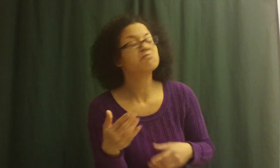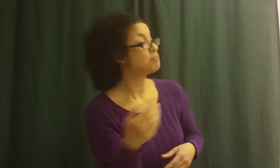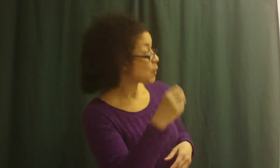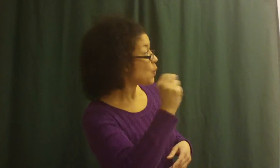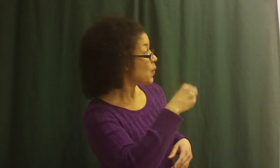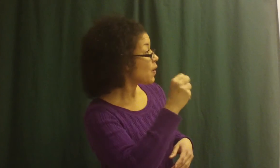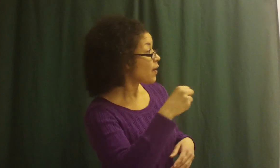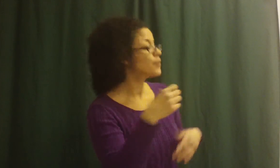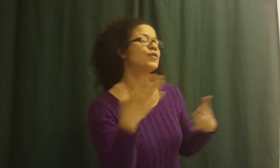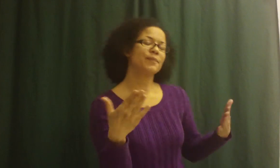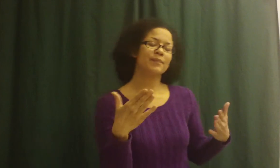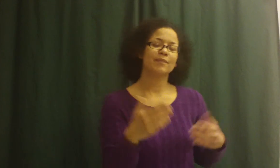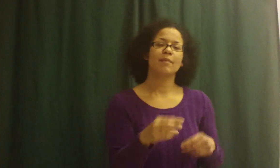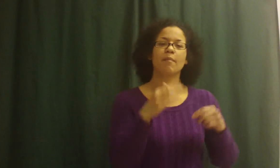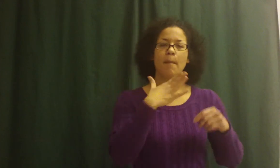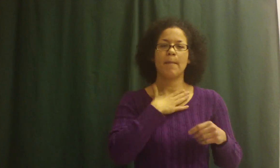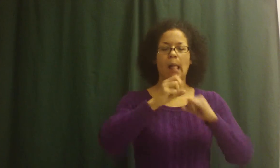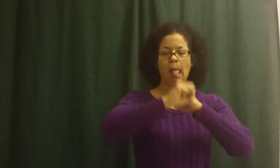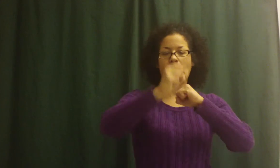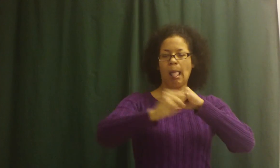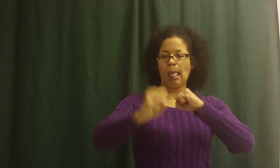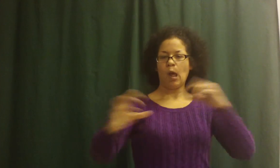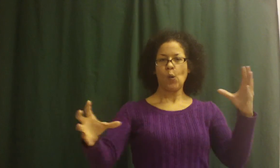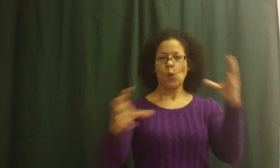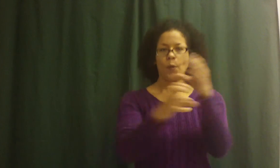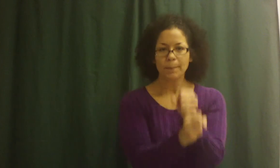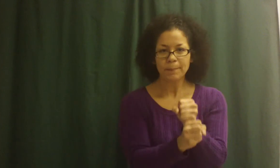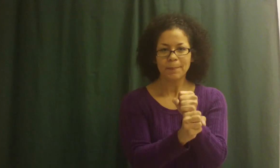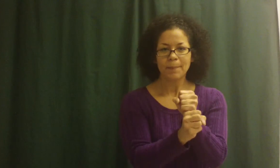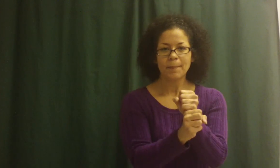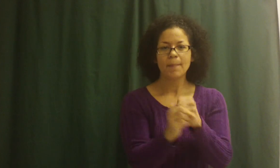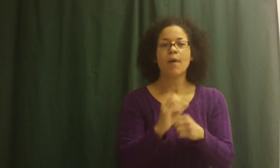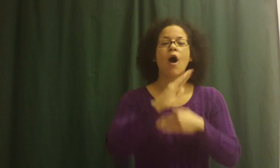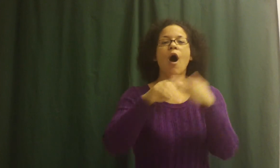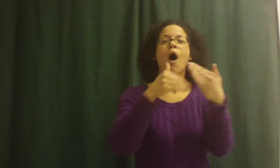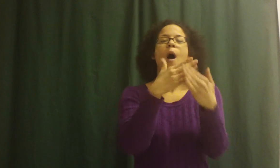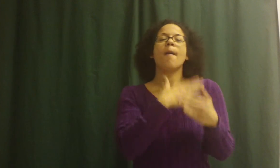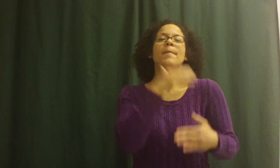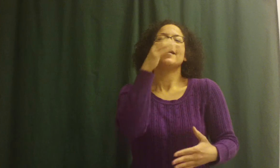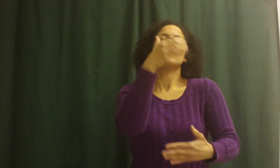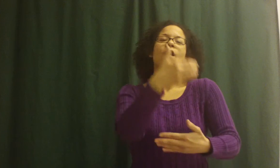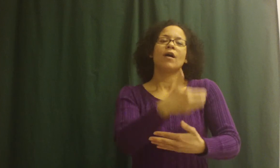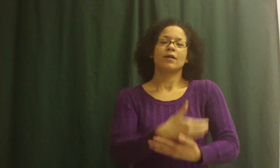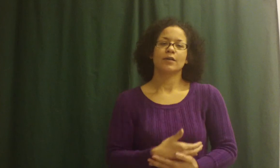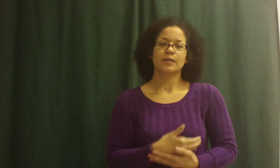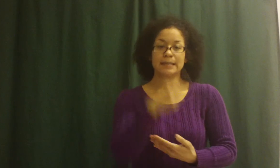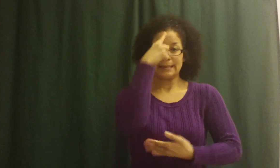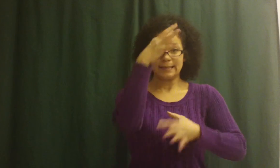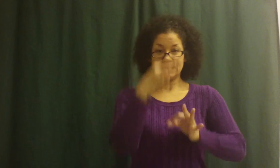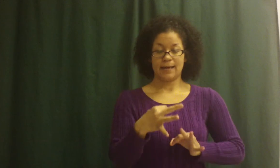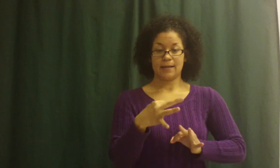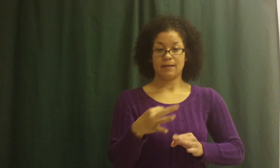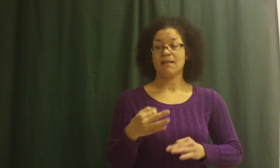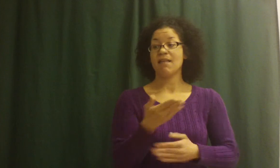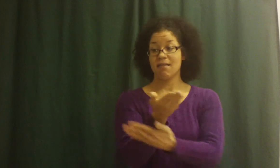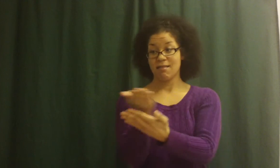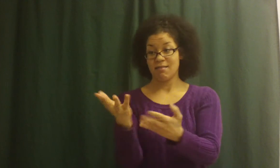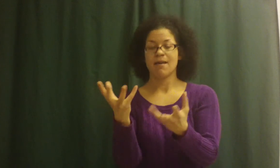go. Then, one of them said that we needed to include our aunt, who's from Mexico,